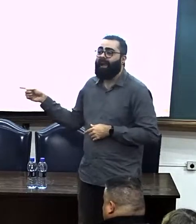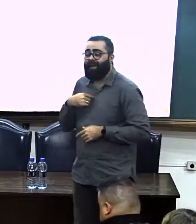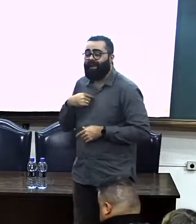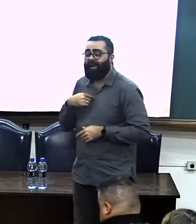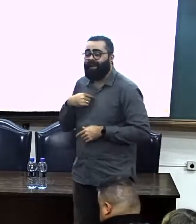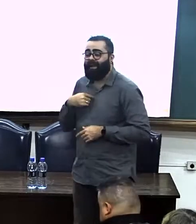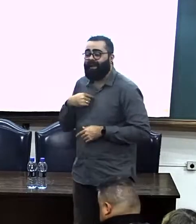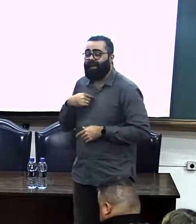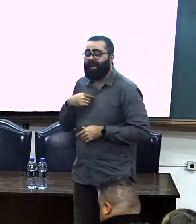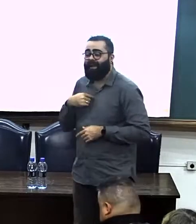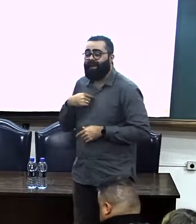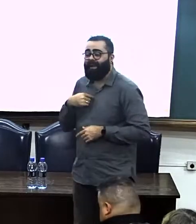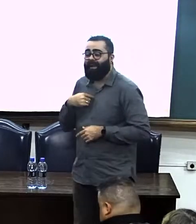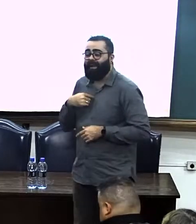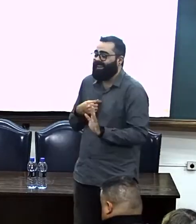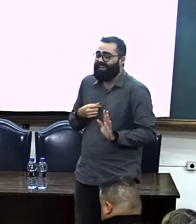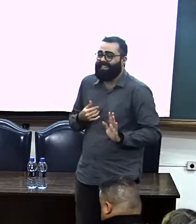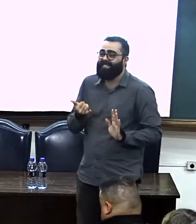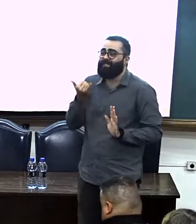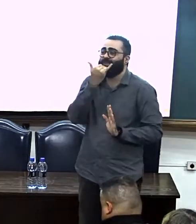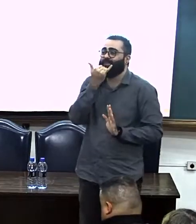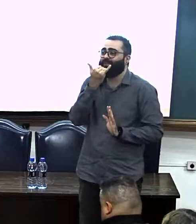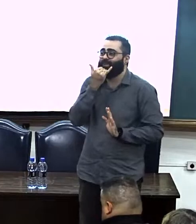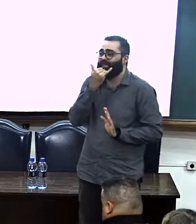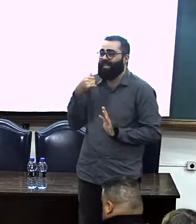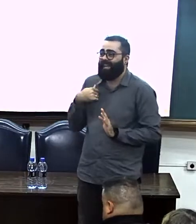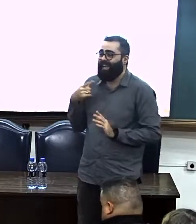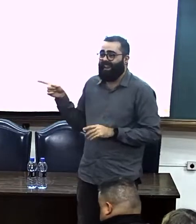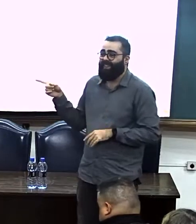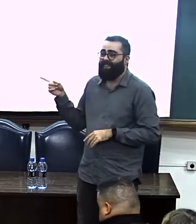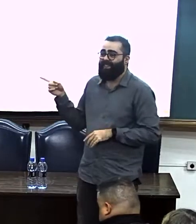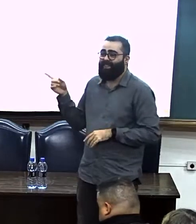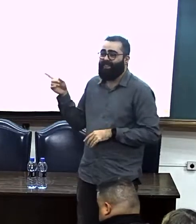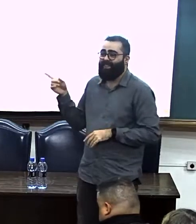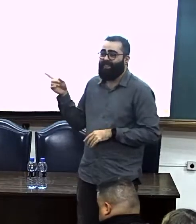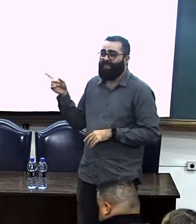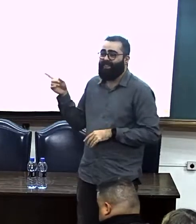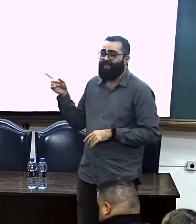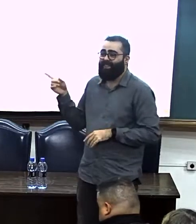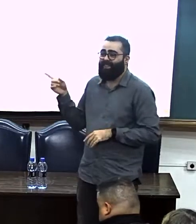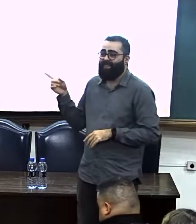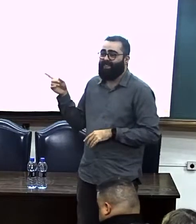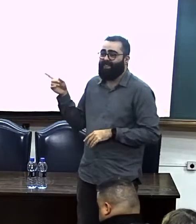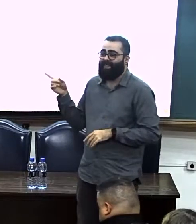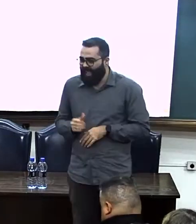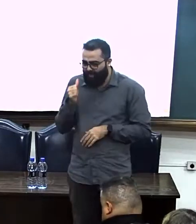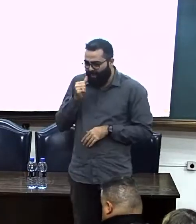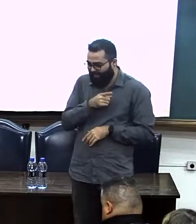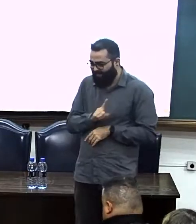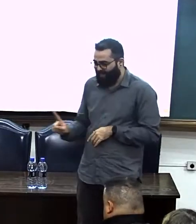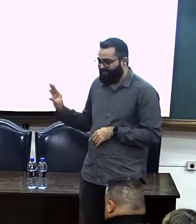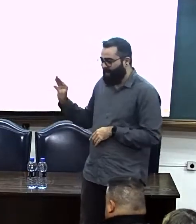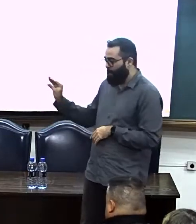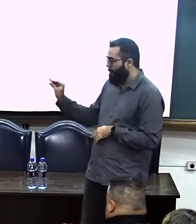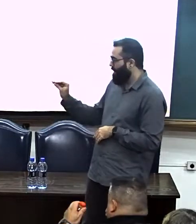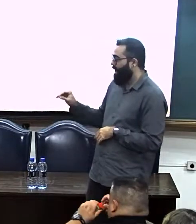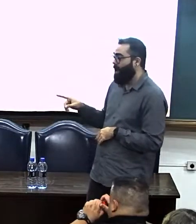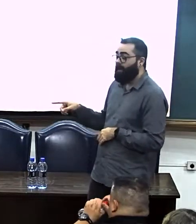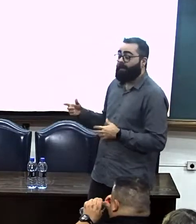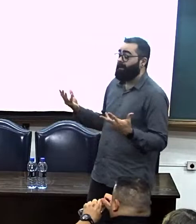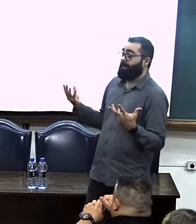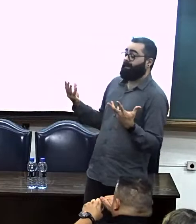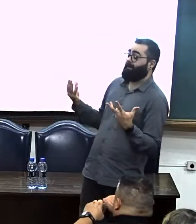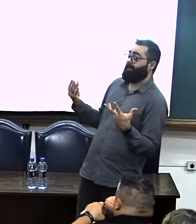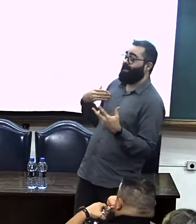tentar reproduzir o que ela falou. A gente tem ali, né, naquela informação, o